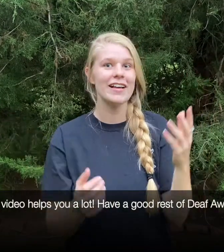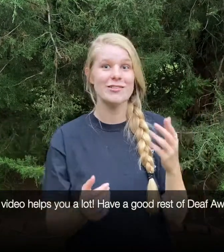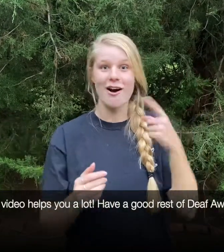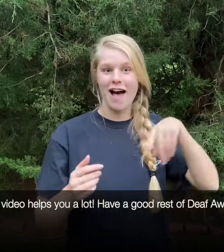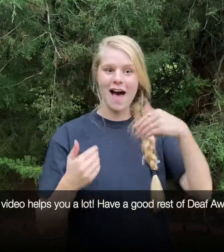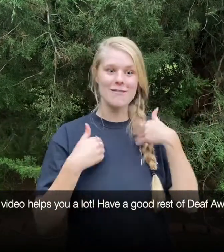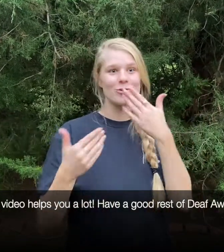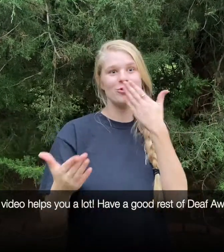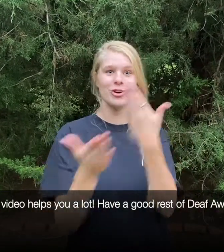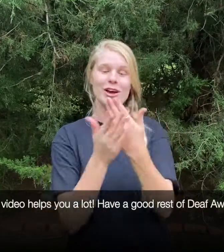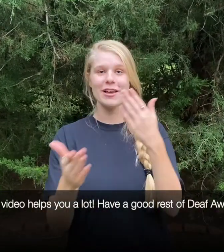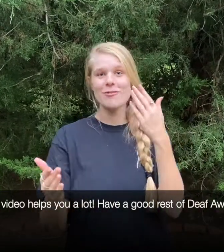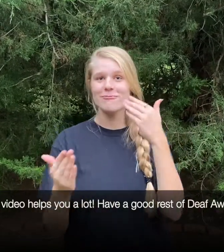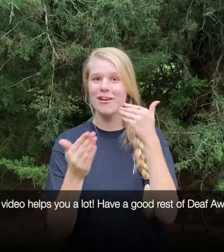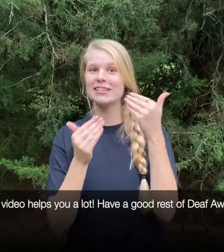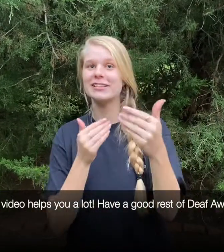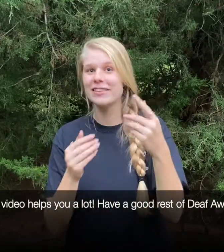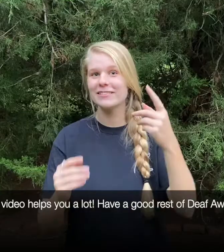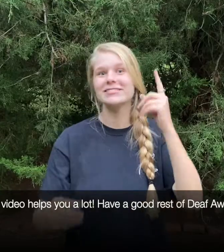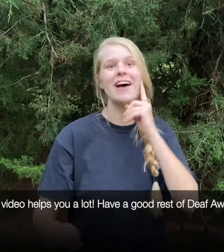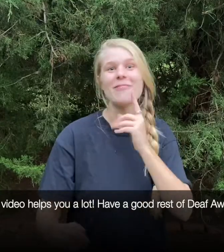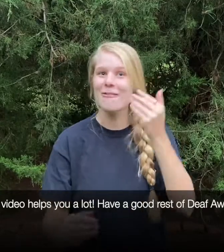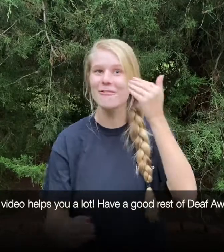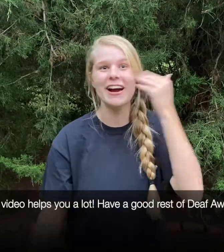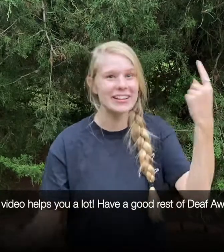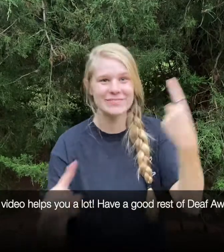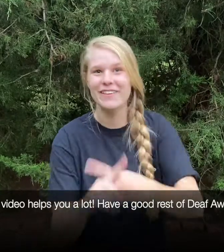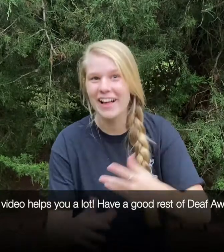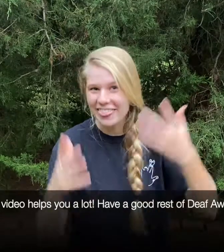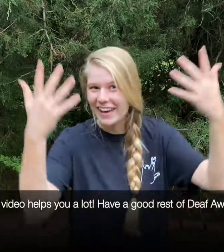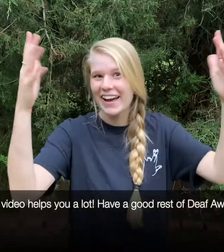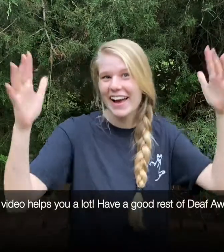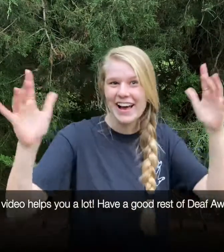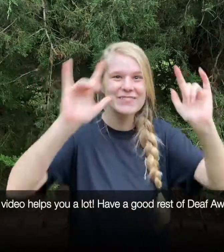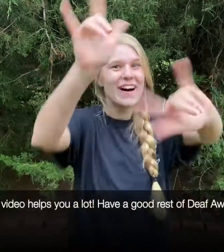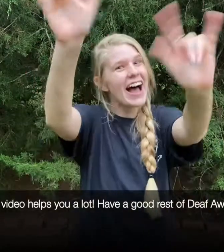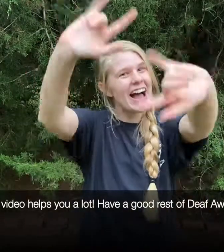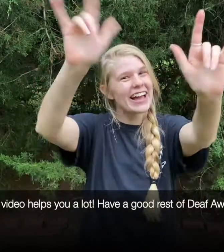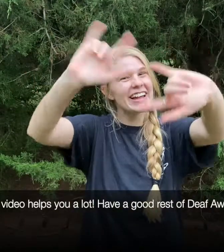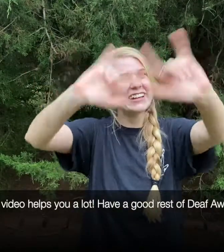Y'all have a good rest of the Deaf Awareness Month. Bye!